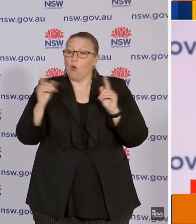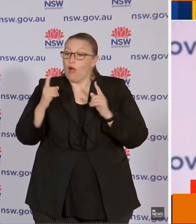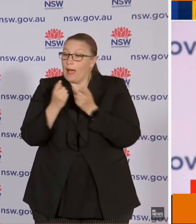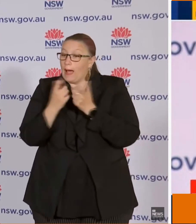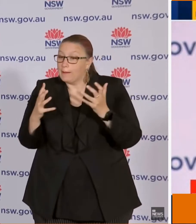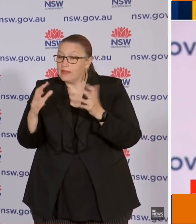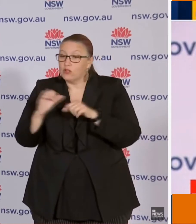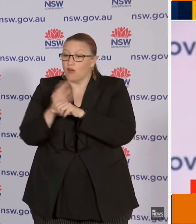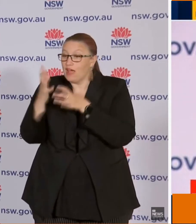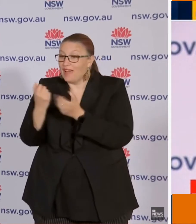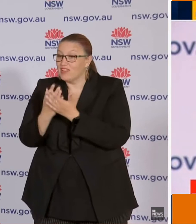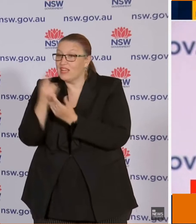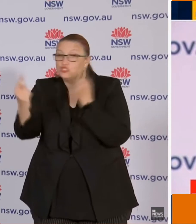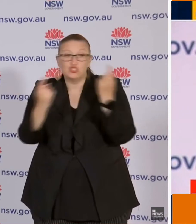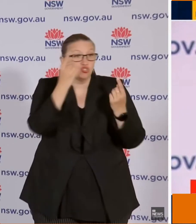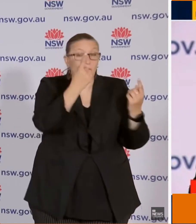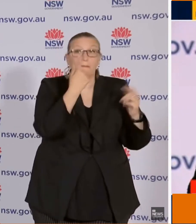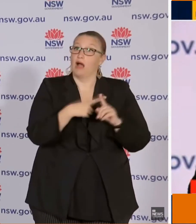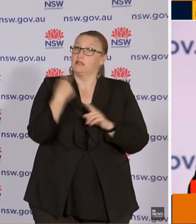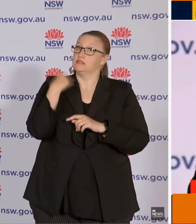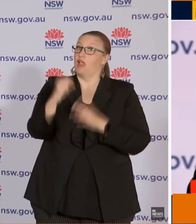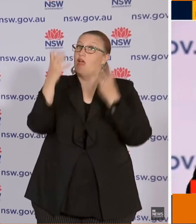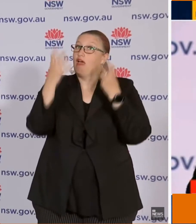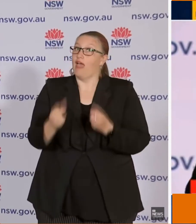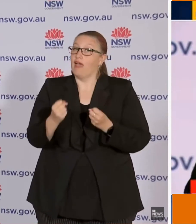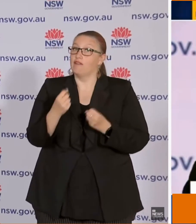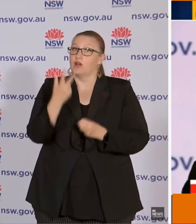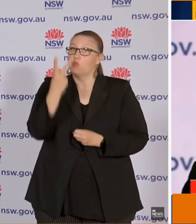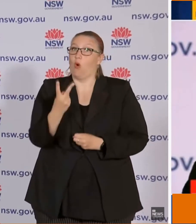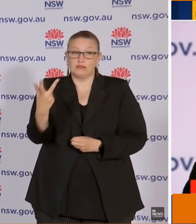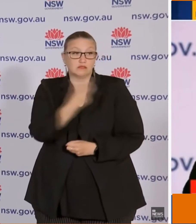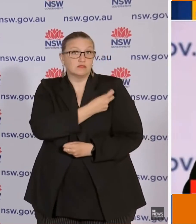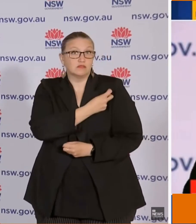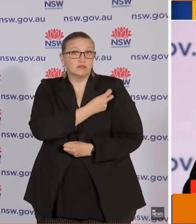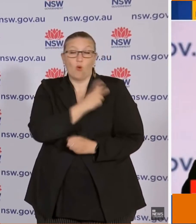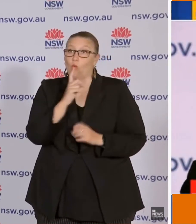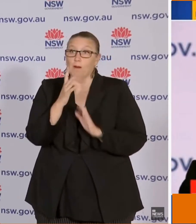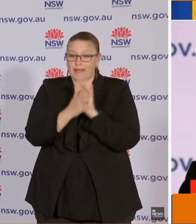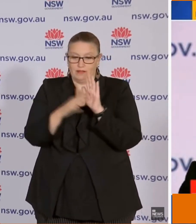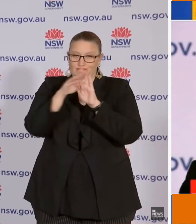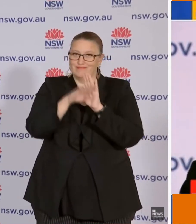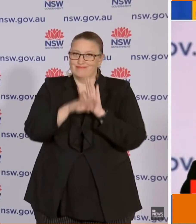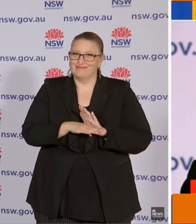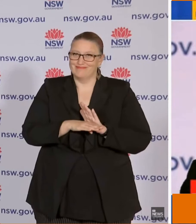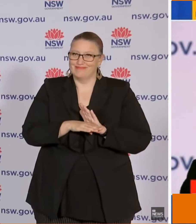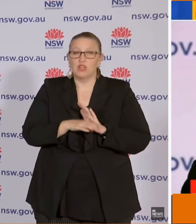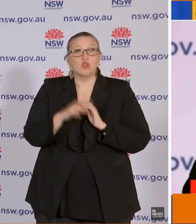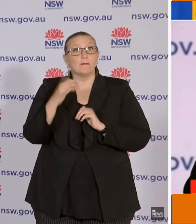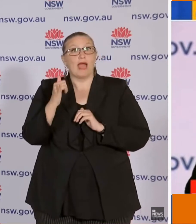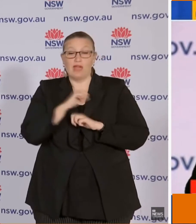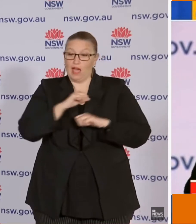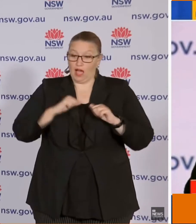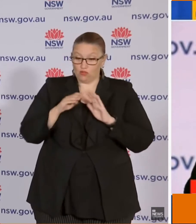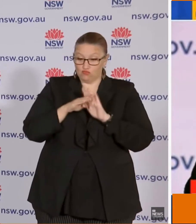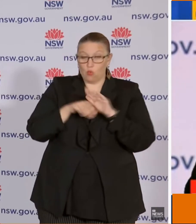be much freer. And the key issue for us is, remember, we are the largest population, the highest density, the highest